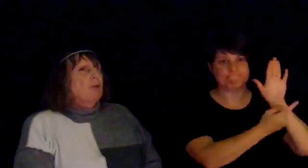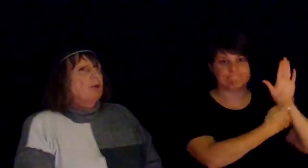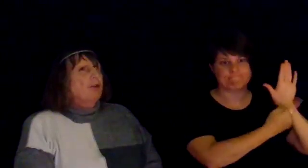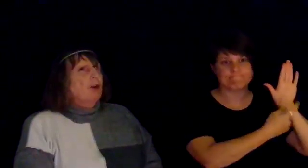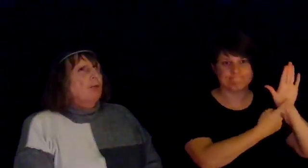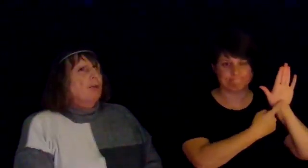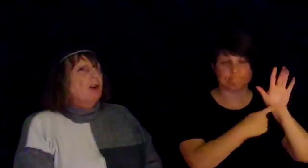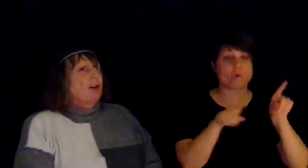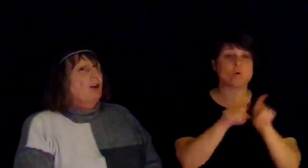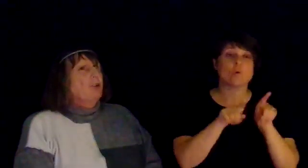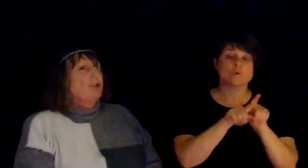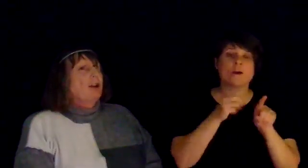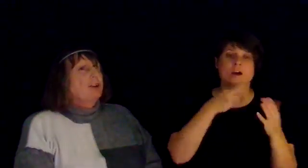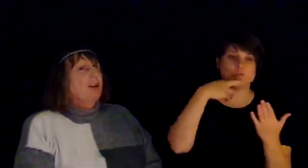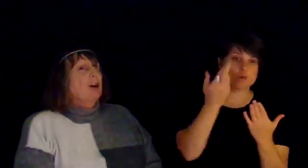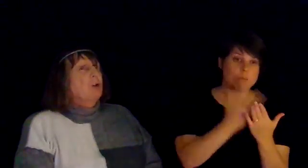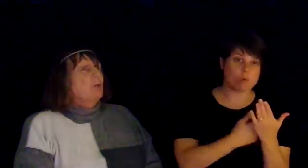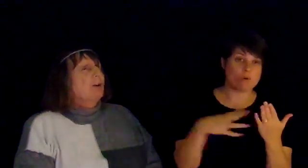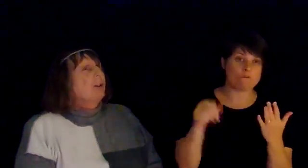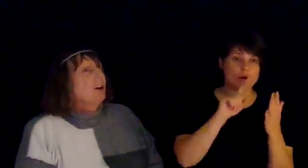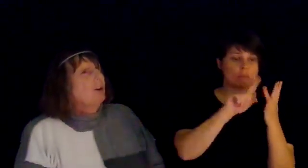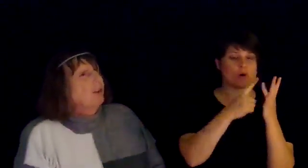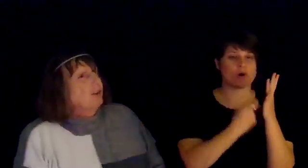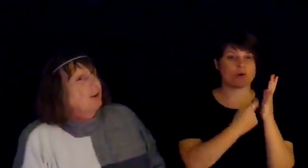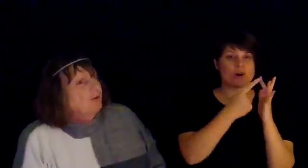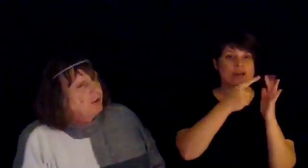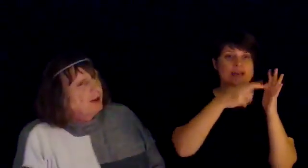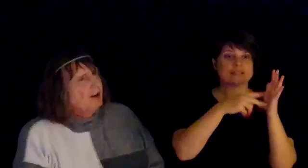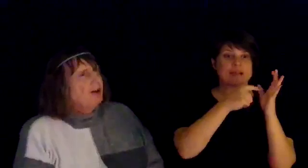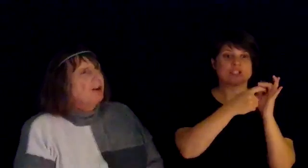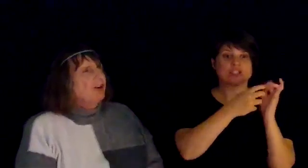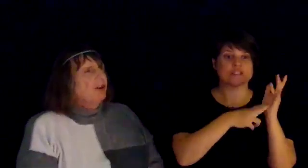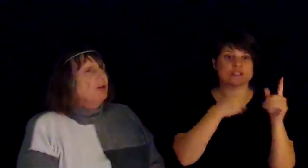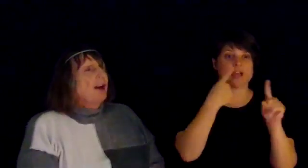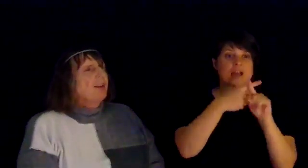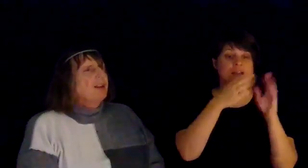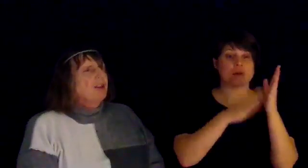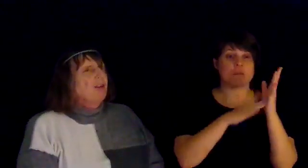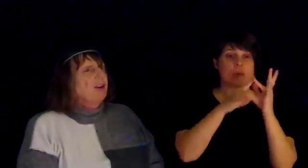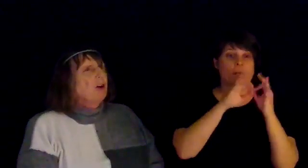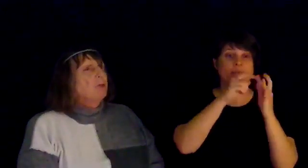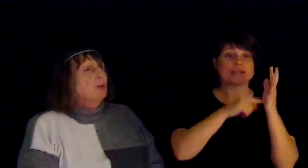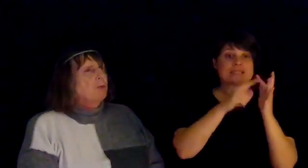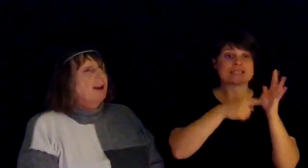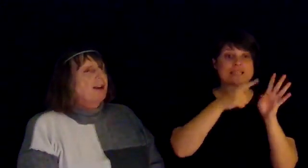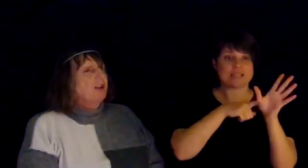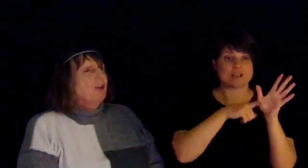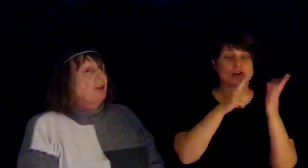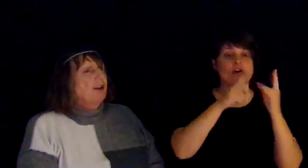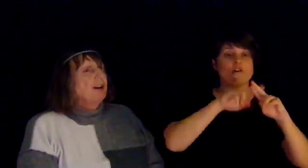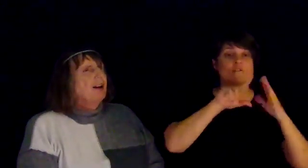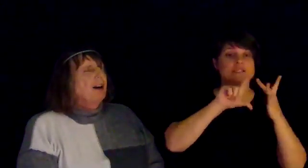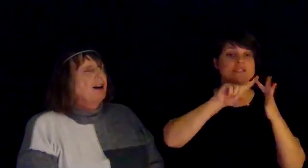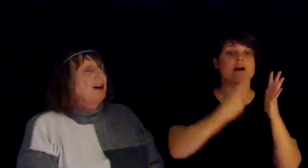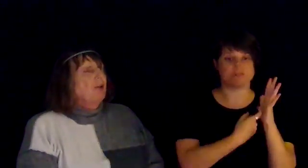a report from the orientation and mobility officer. So that was something that I brought back